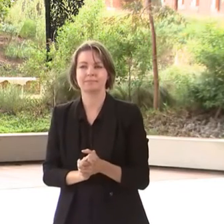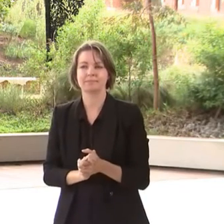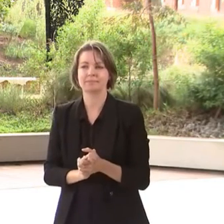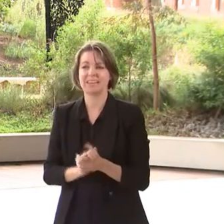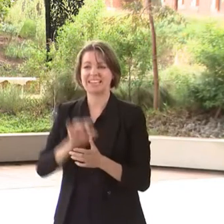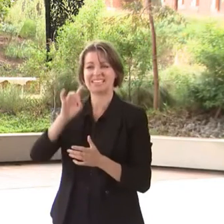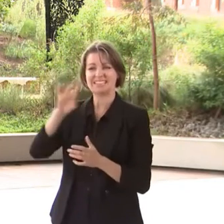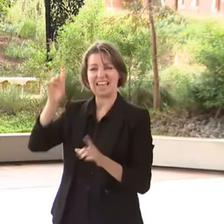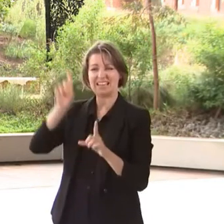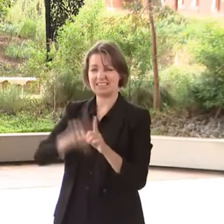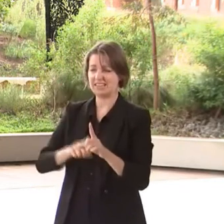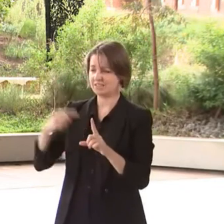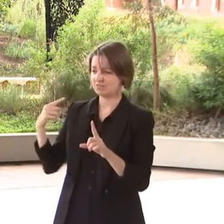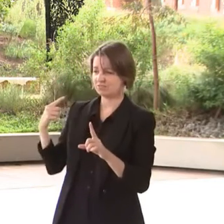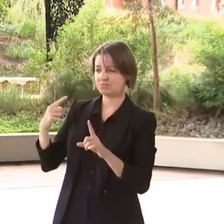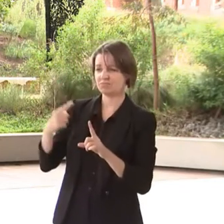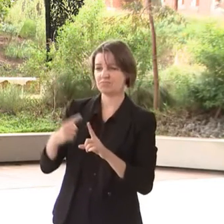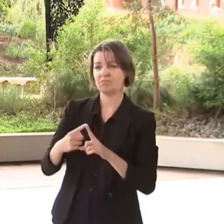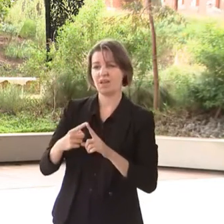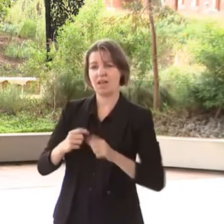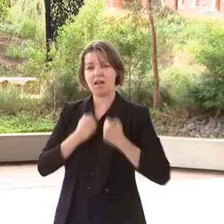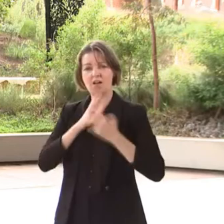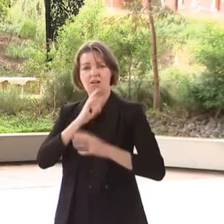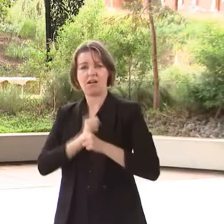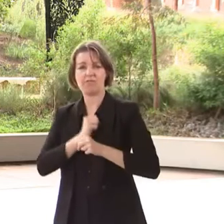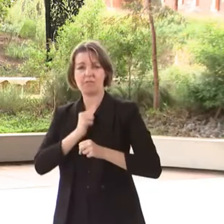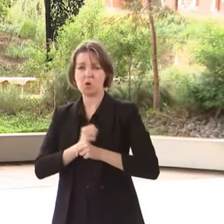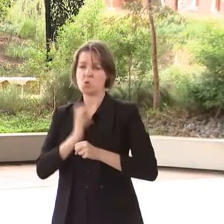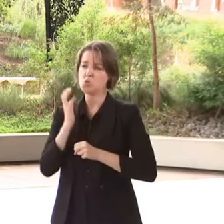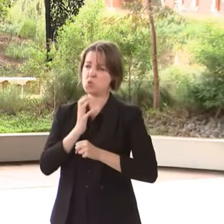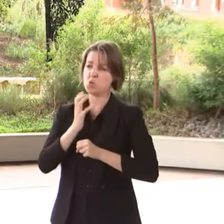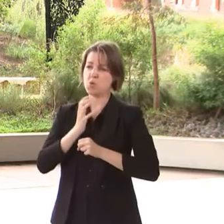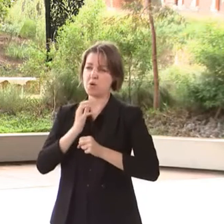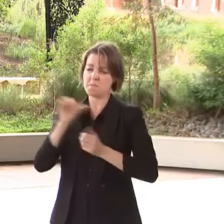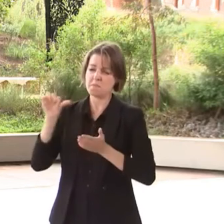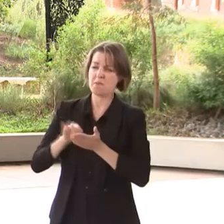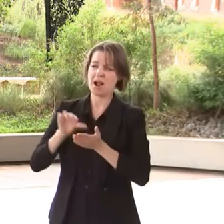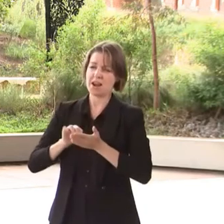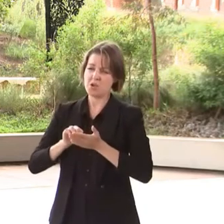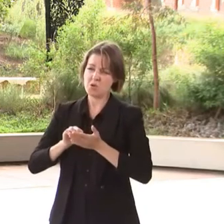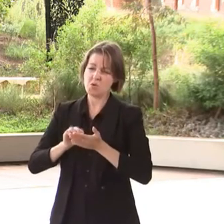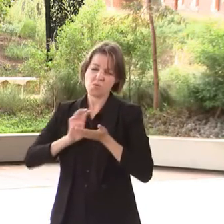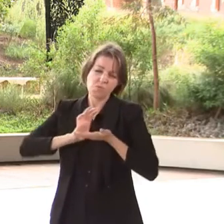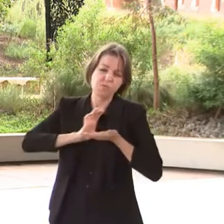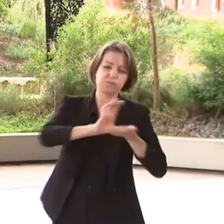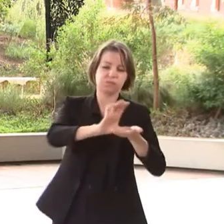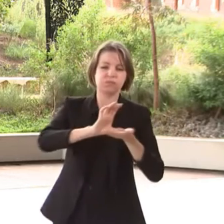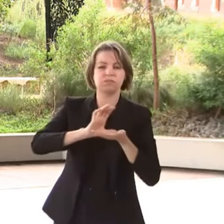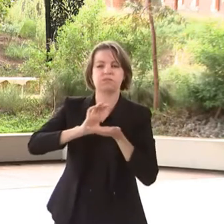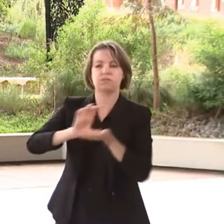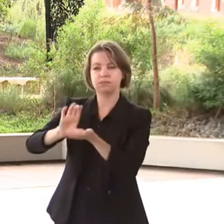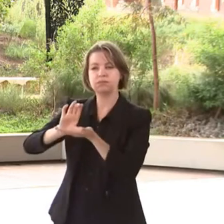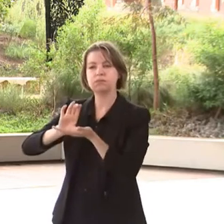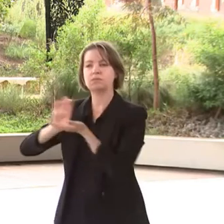as a government, record investments in public health, record investments